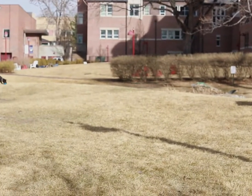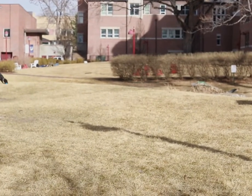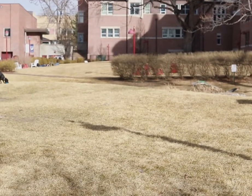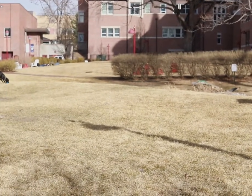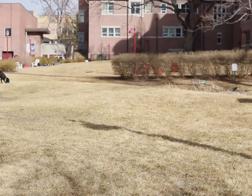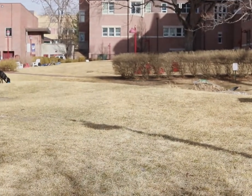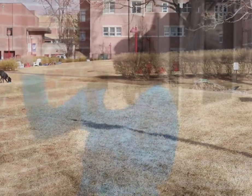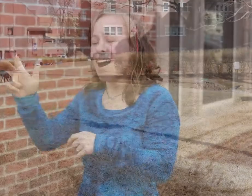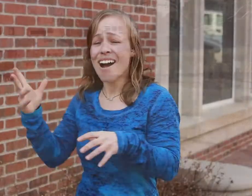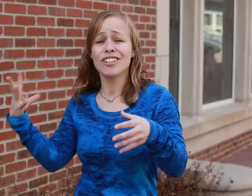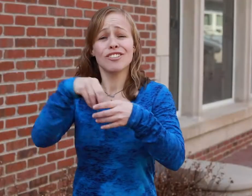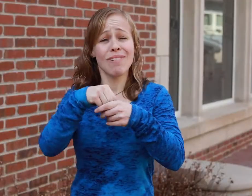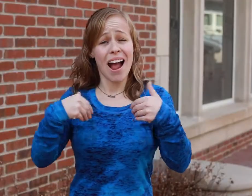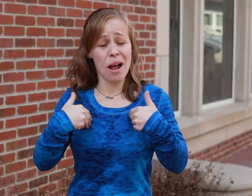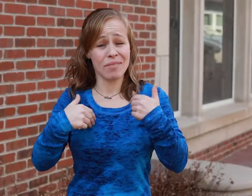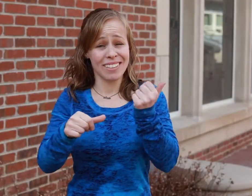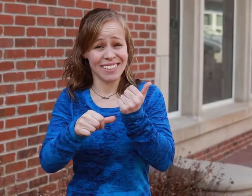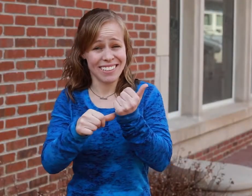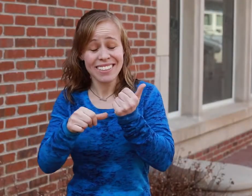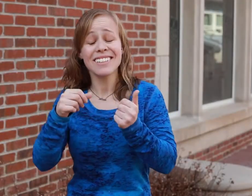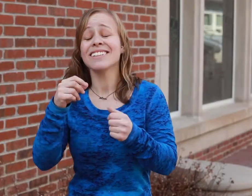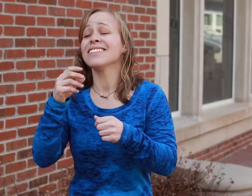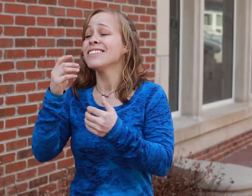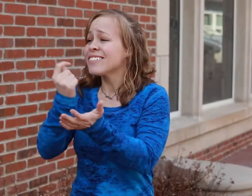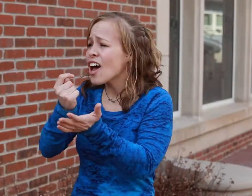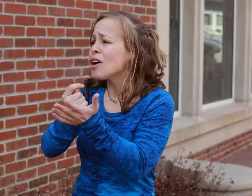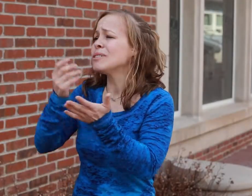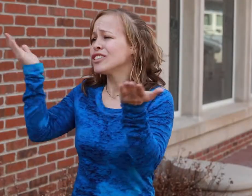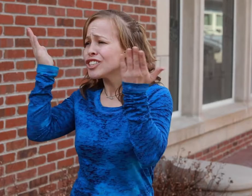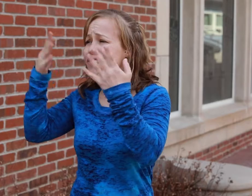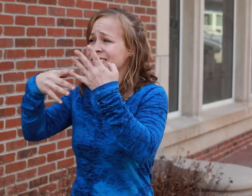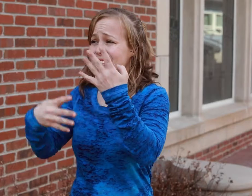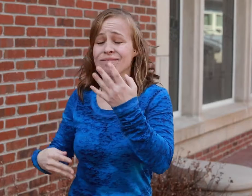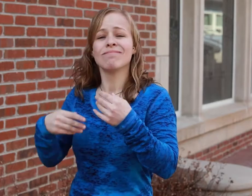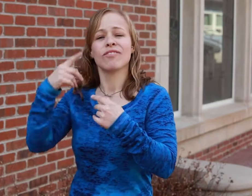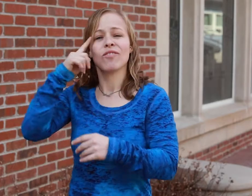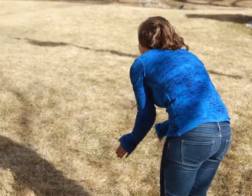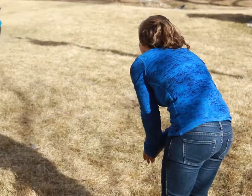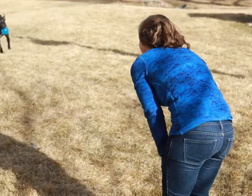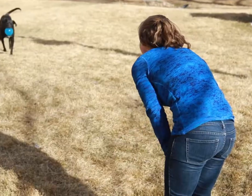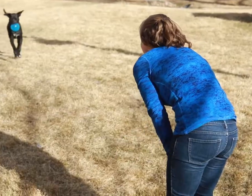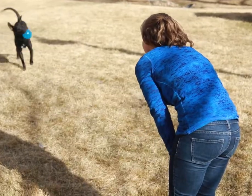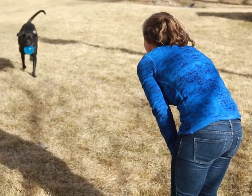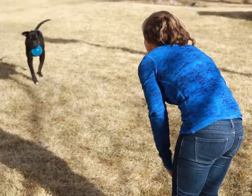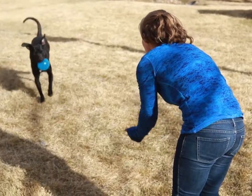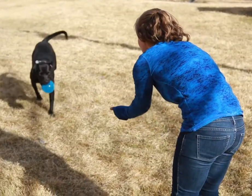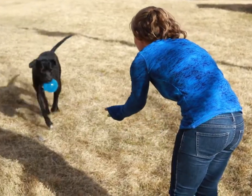to give back the knowledge and training I have received to enrich someone's life for the better.